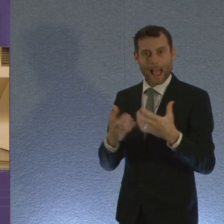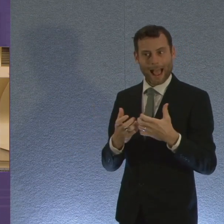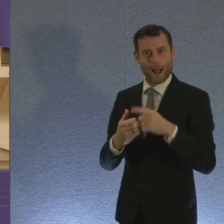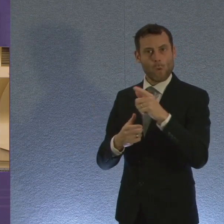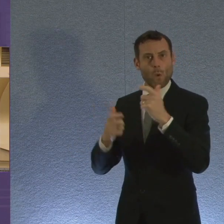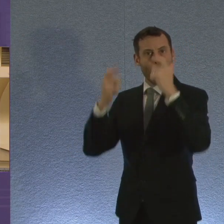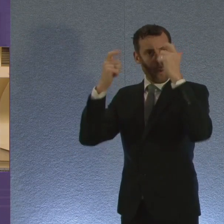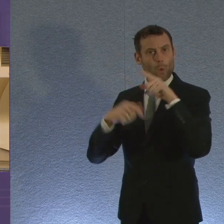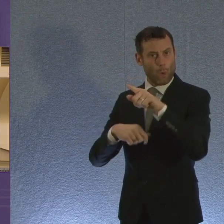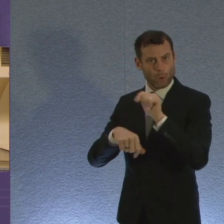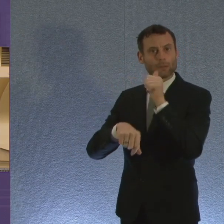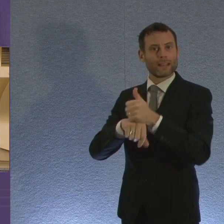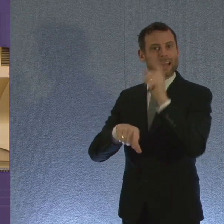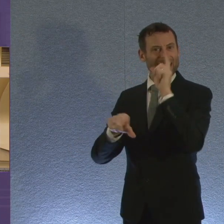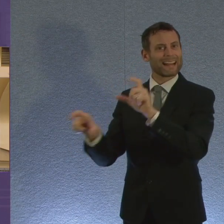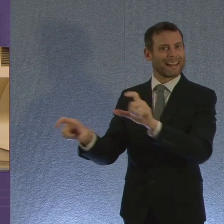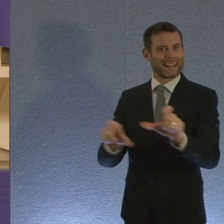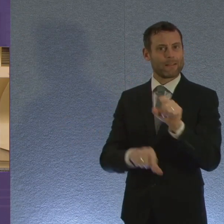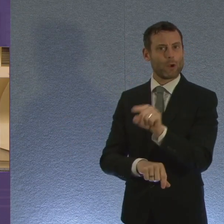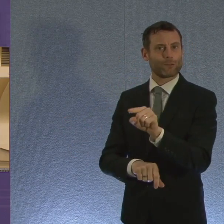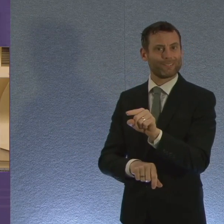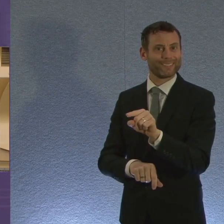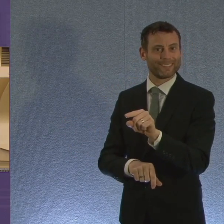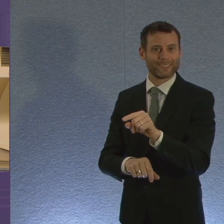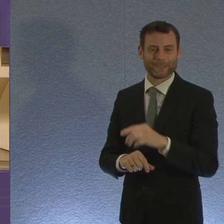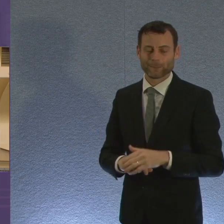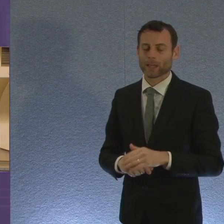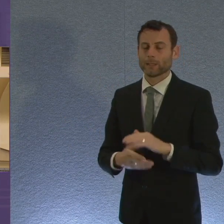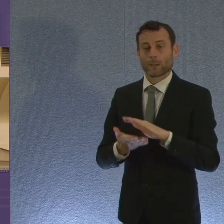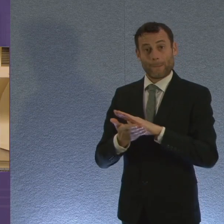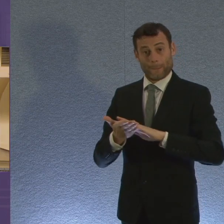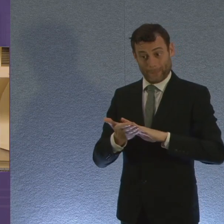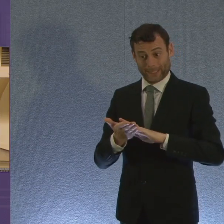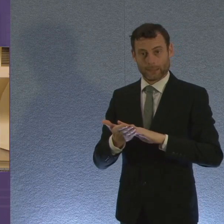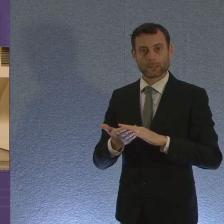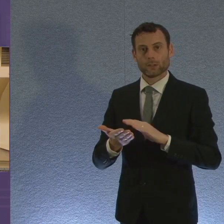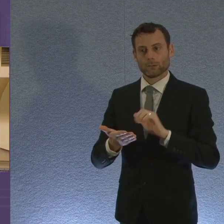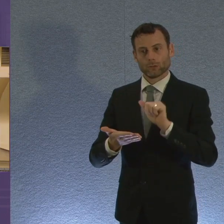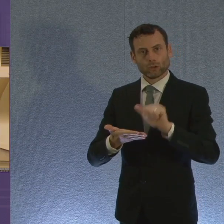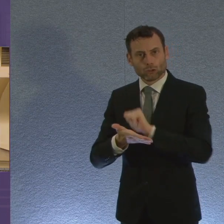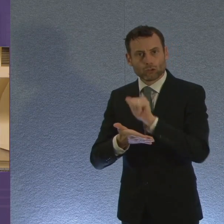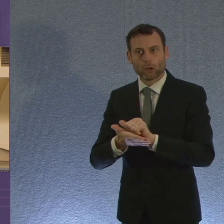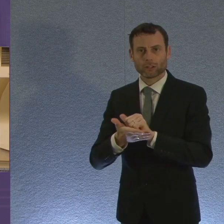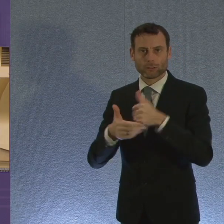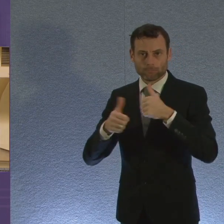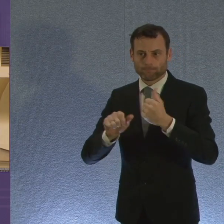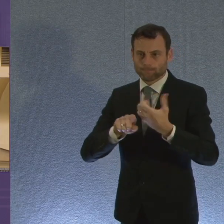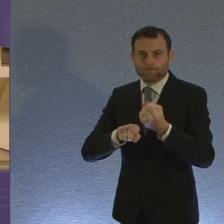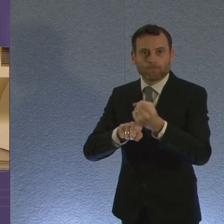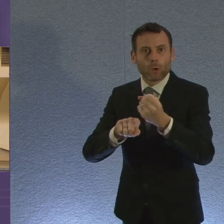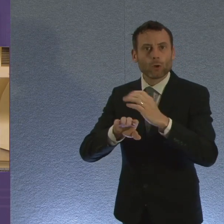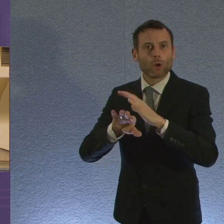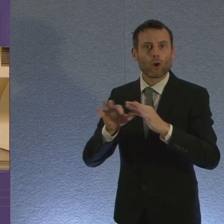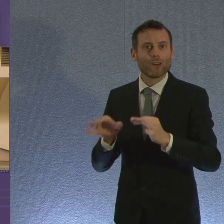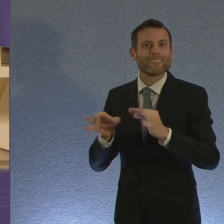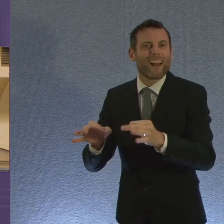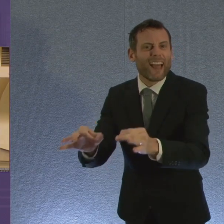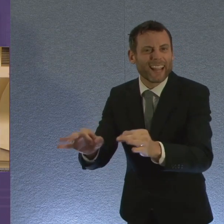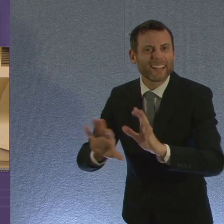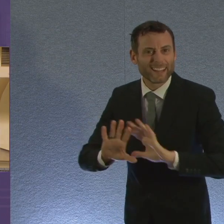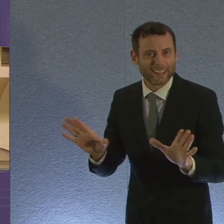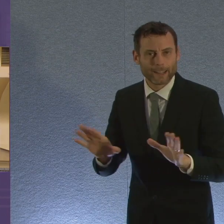achievable solution to meet the objectives we all have, which is to ensure that justice is done and not delayed insofar as we can prevent that, while,